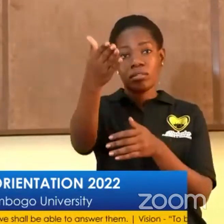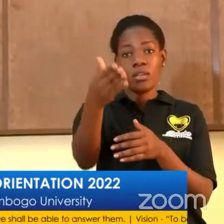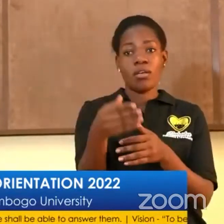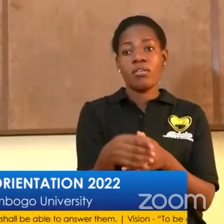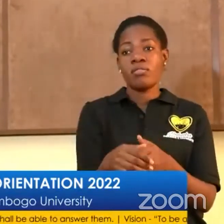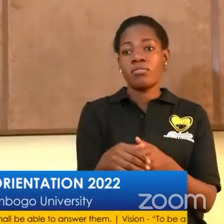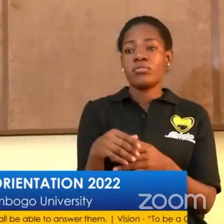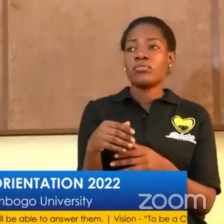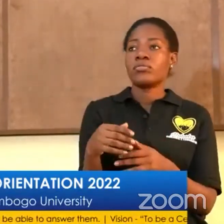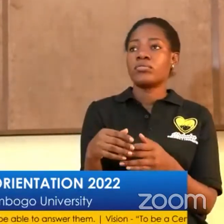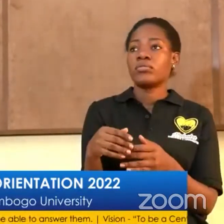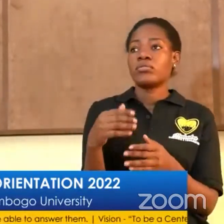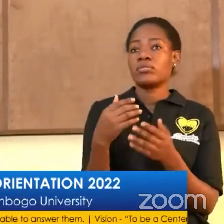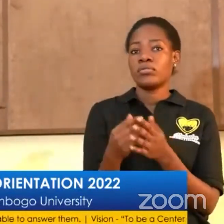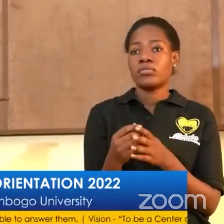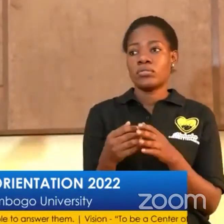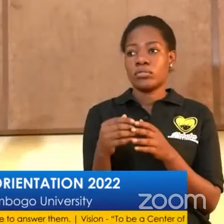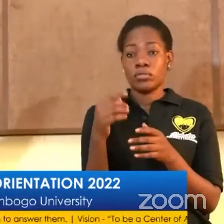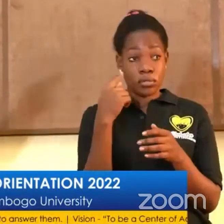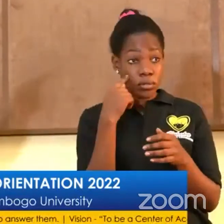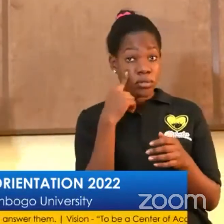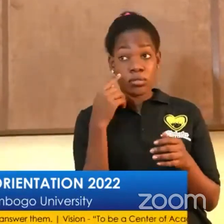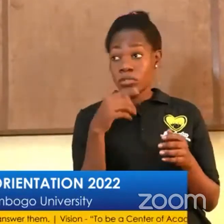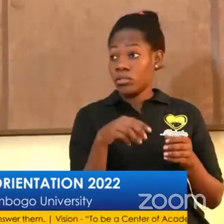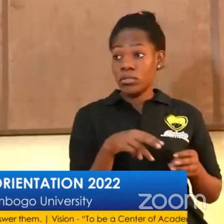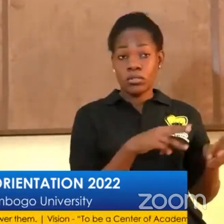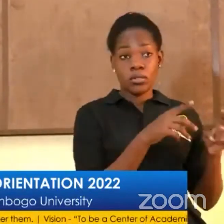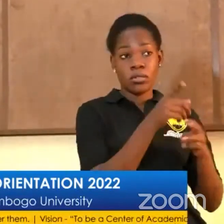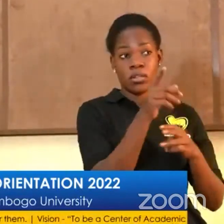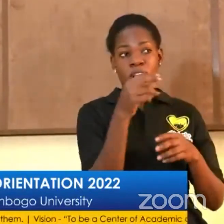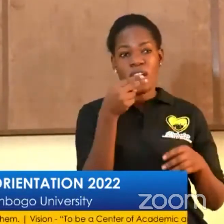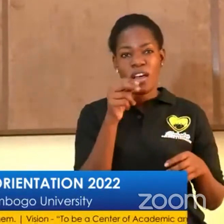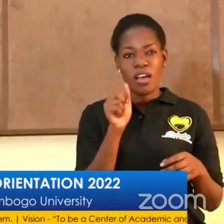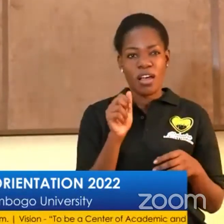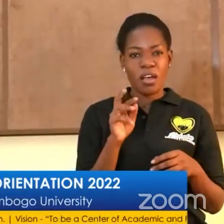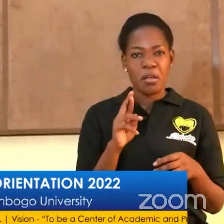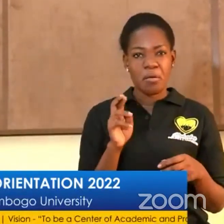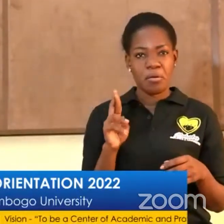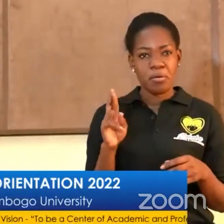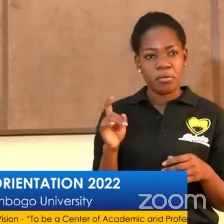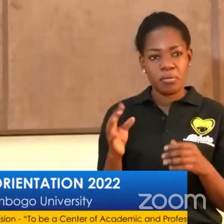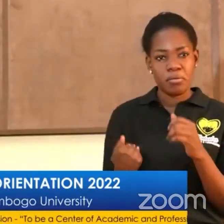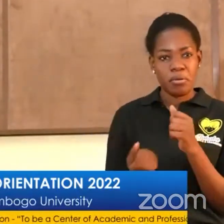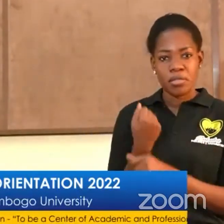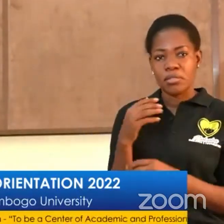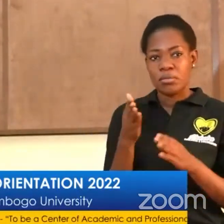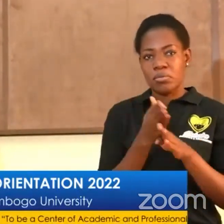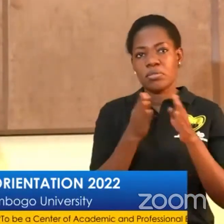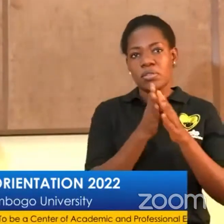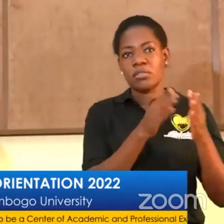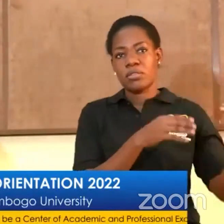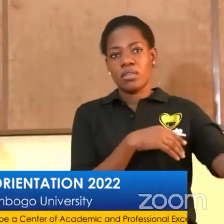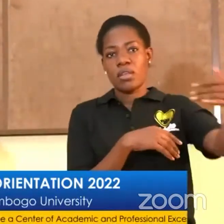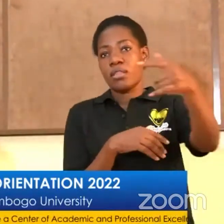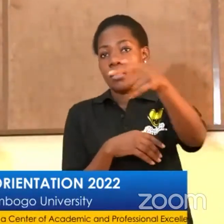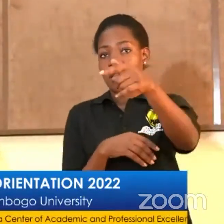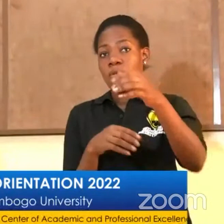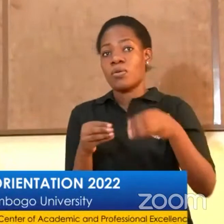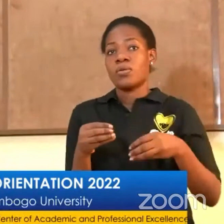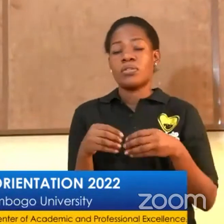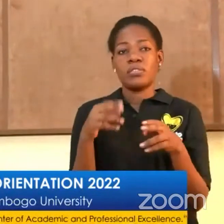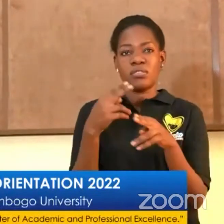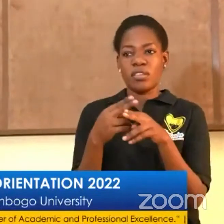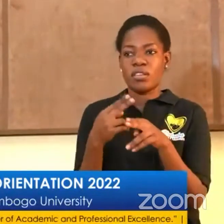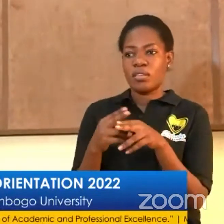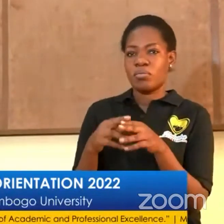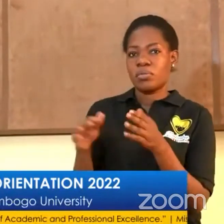At the end of Harrow Rise. This road is called Harrow Rise. There's a building there. It's called the Central Library.